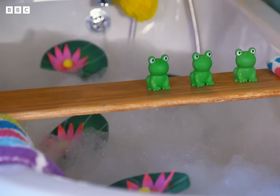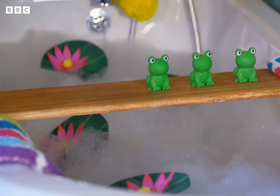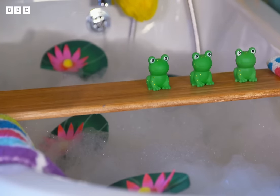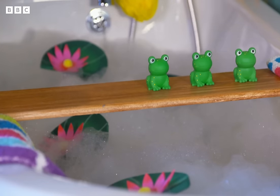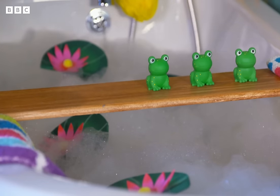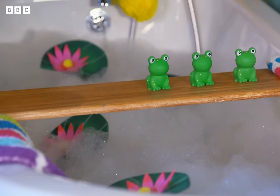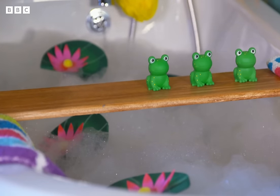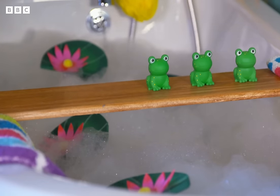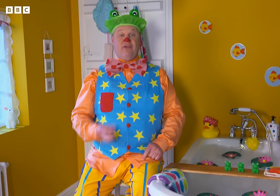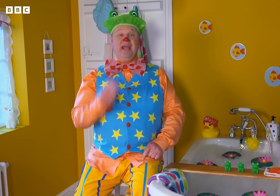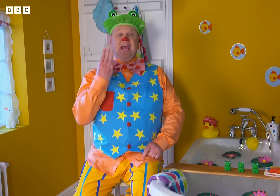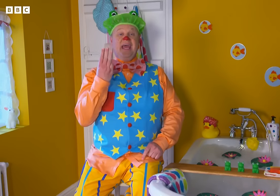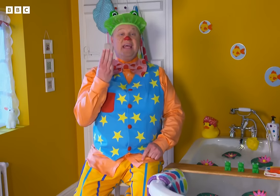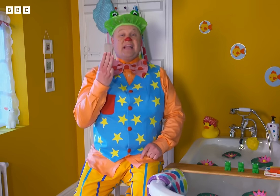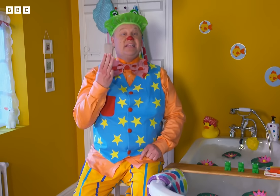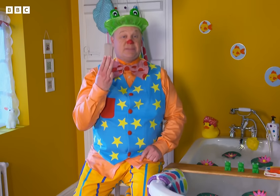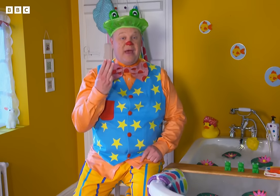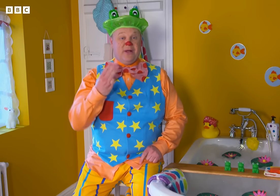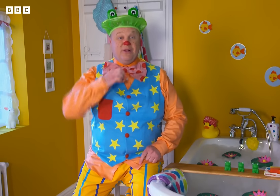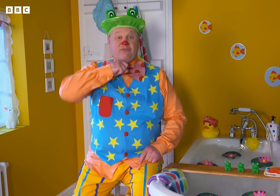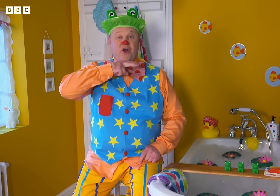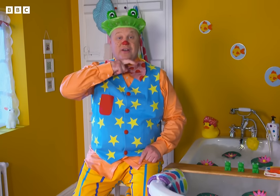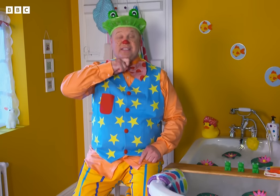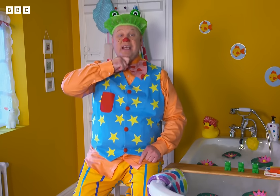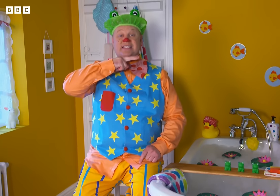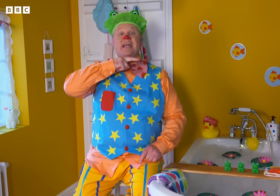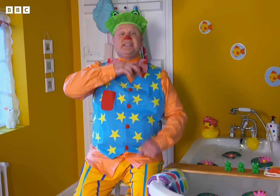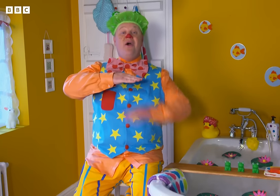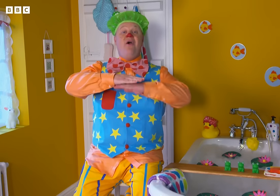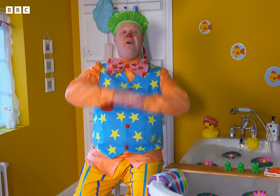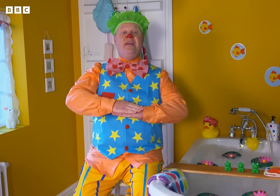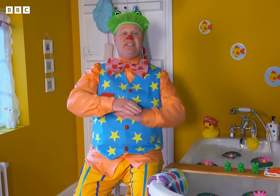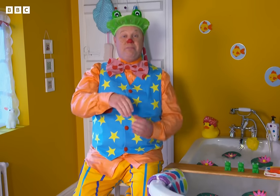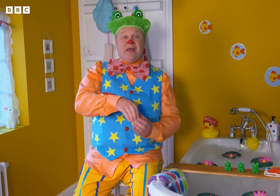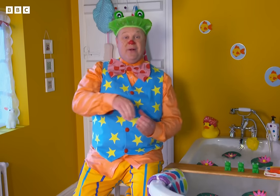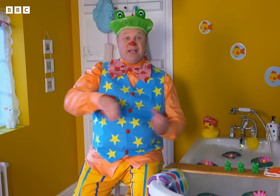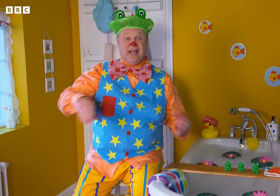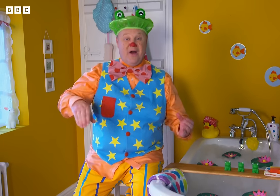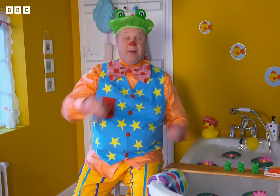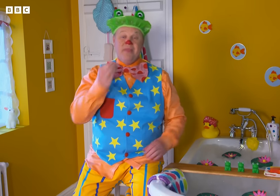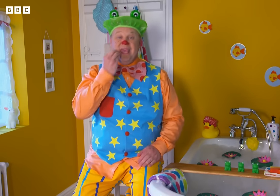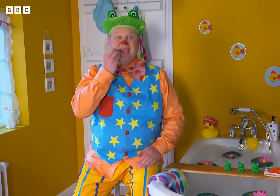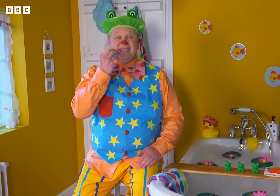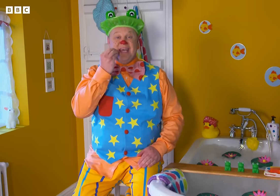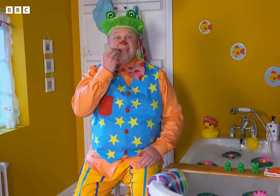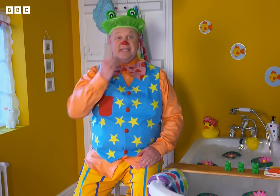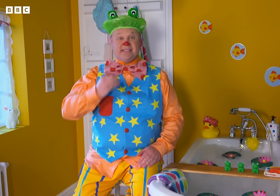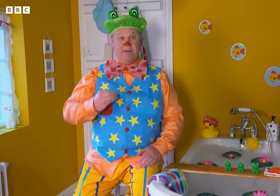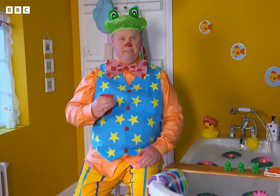One, two, three! Three little speckled frogs sat on a speckled log, eating some